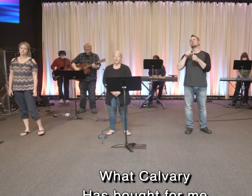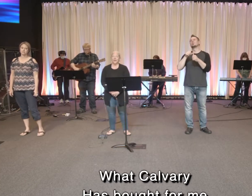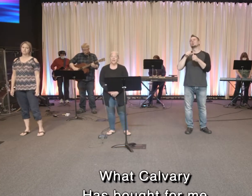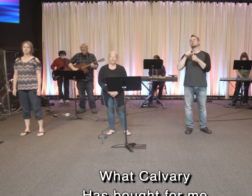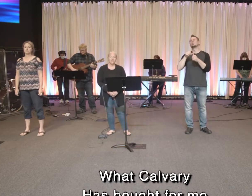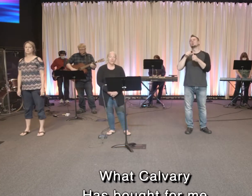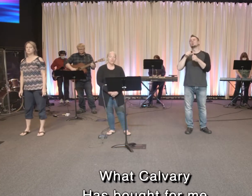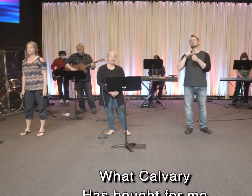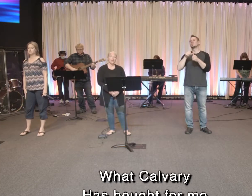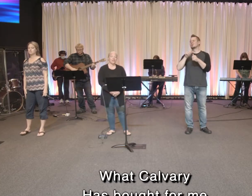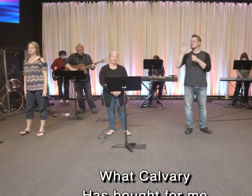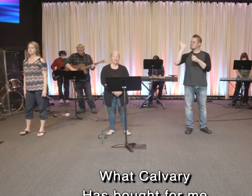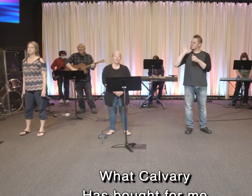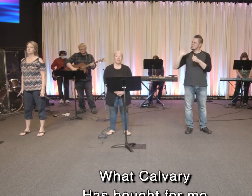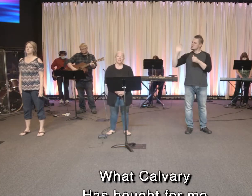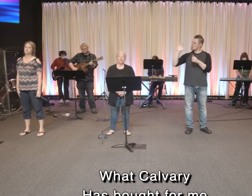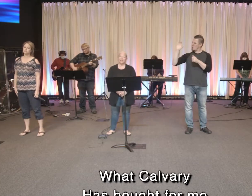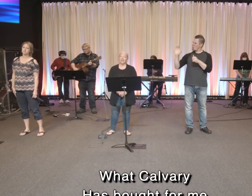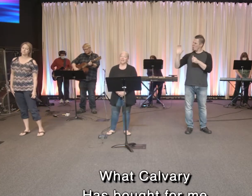what Calvary